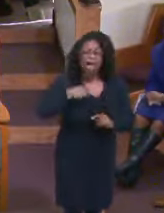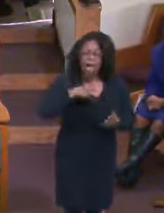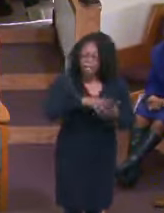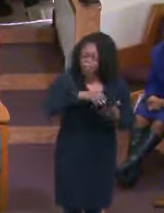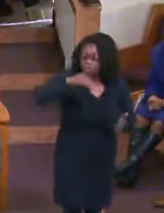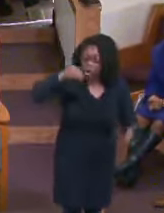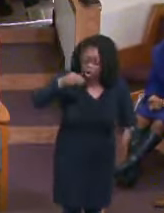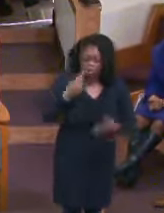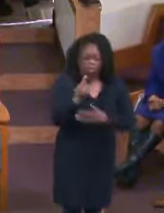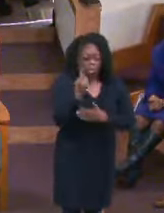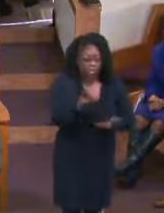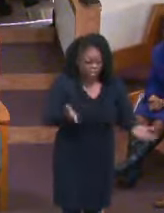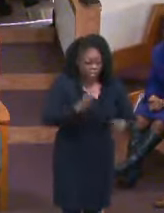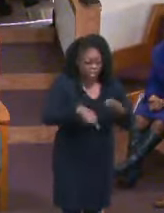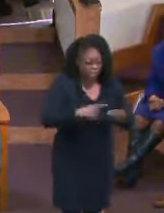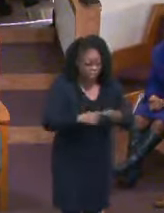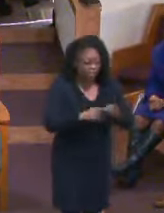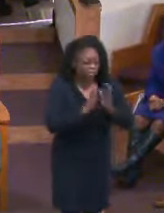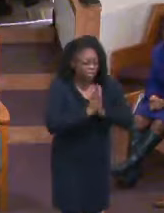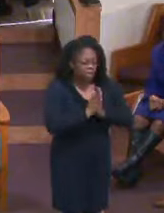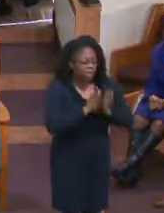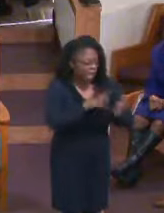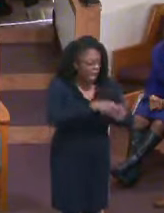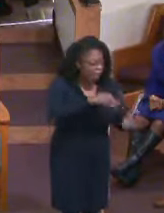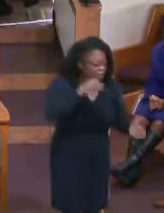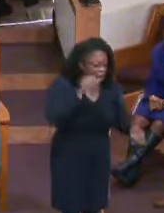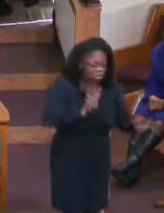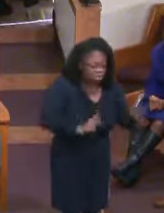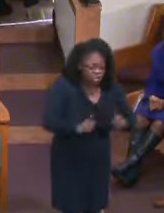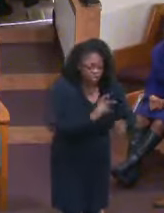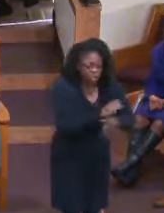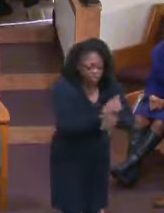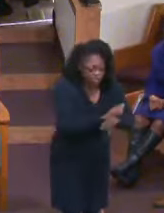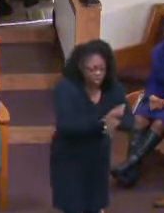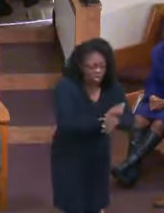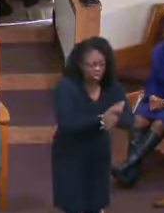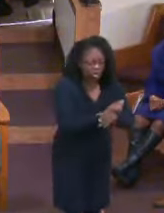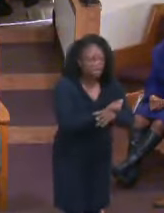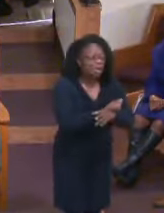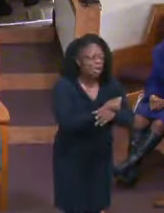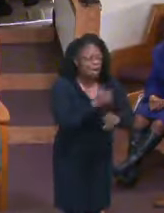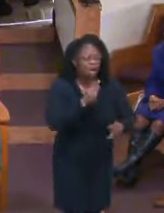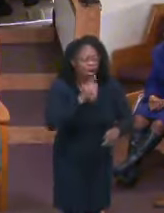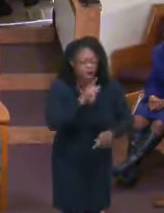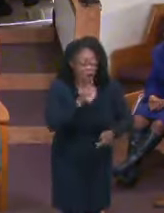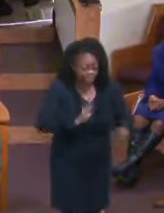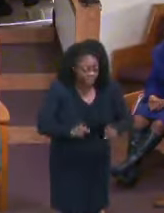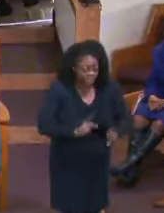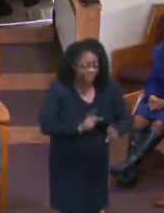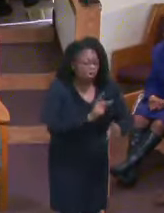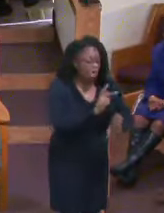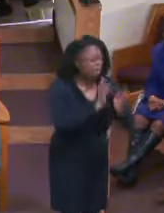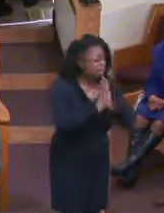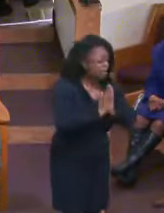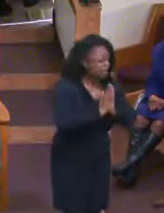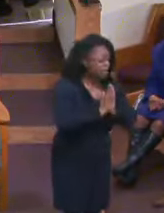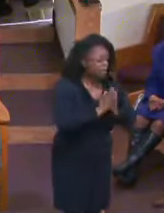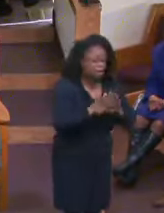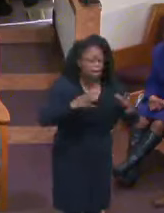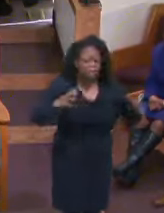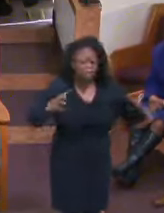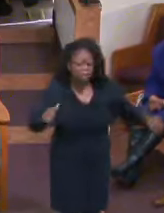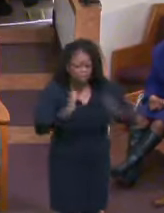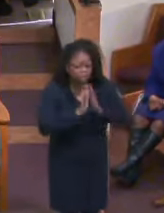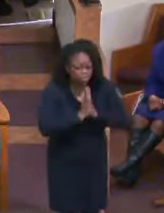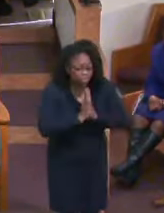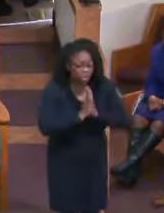about prayer. I've learned that people of power are people of prayer. Much prayer, much power. Little